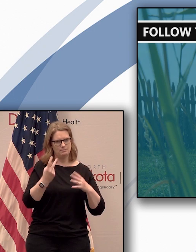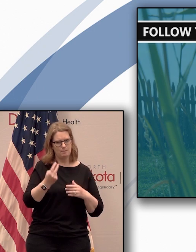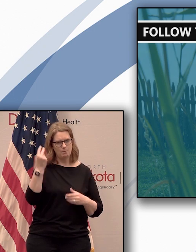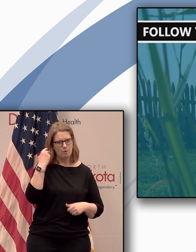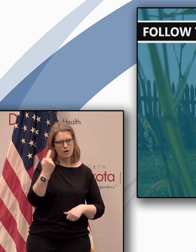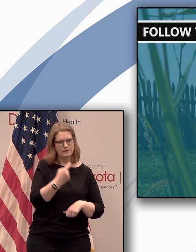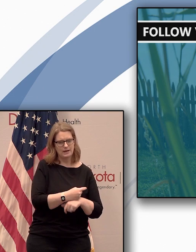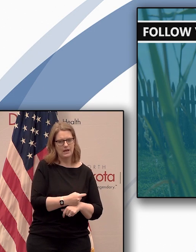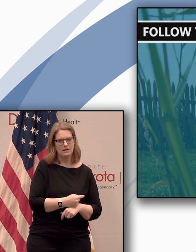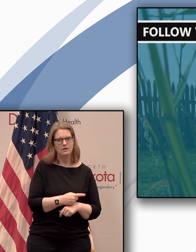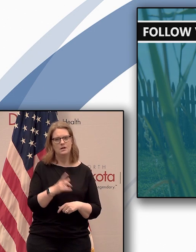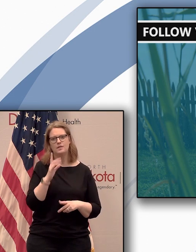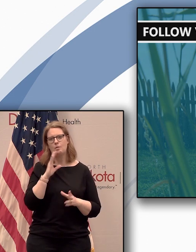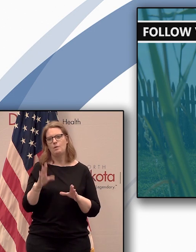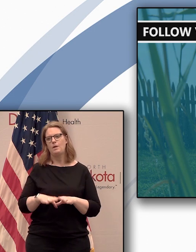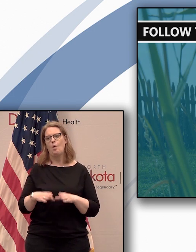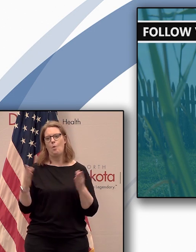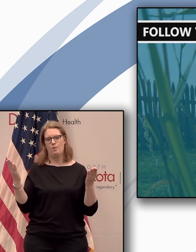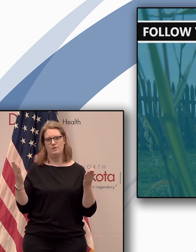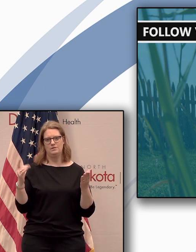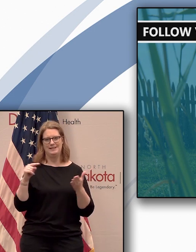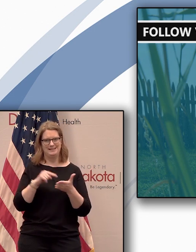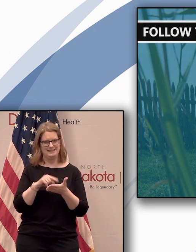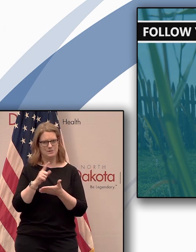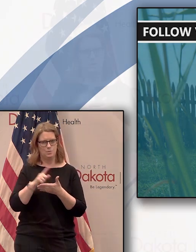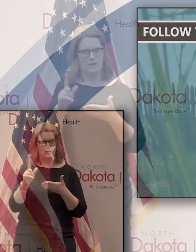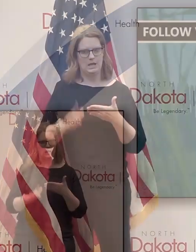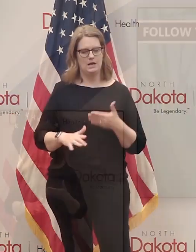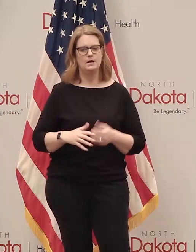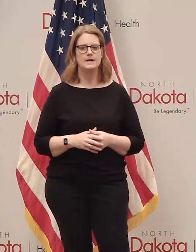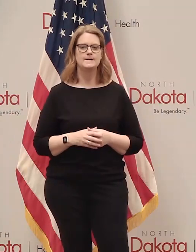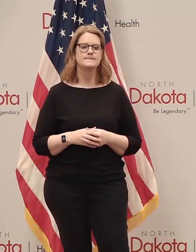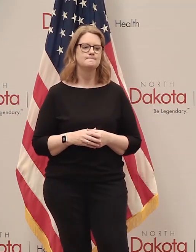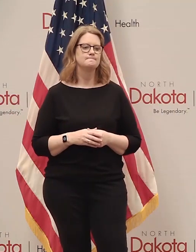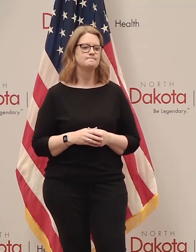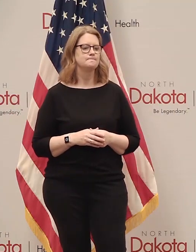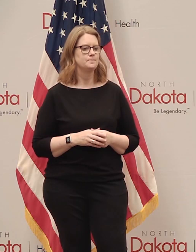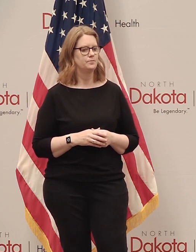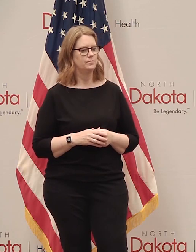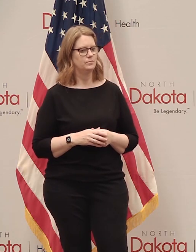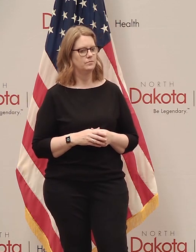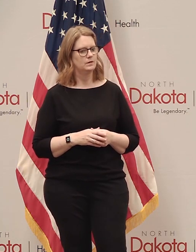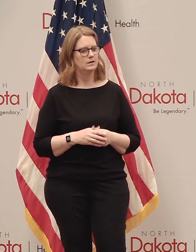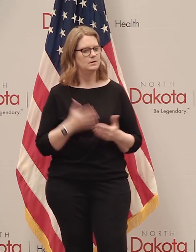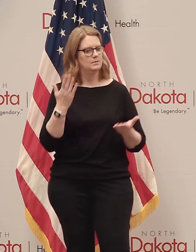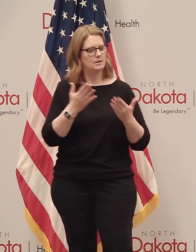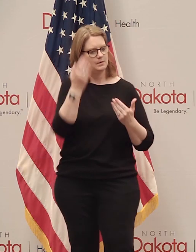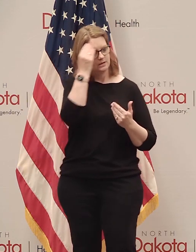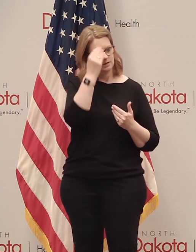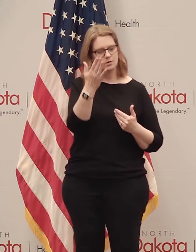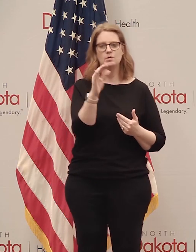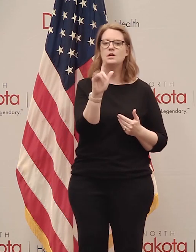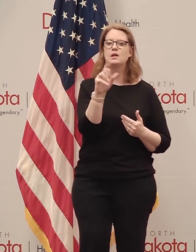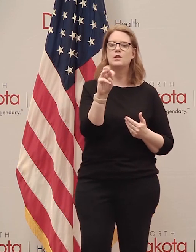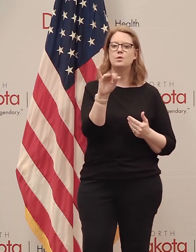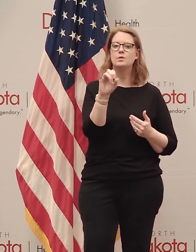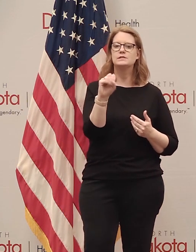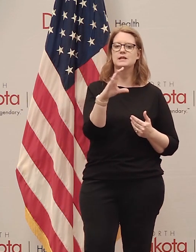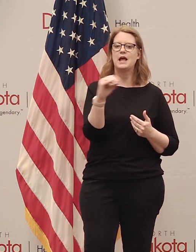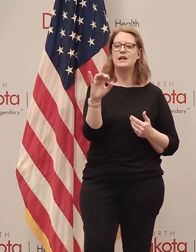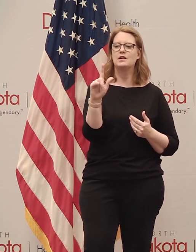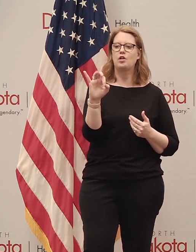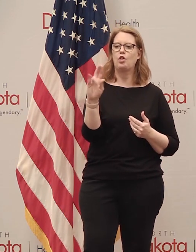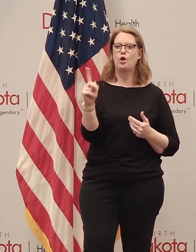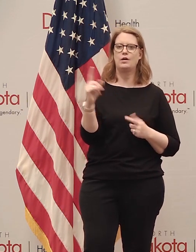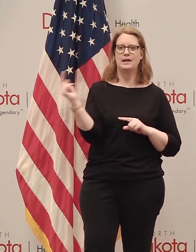Day, but it looks like they're going to be open this weekend. And may have been noted before, when Lewis and Clark came up, they